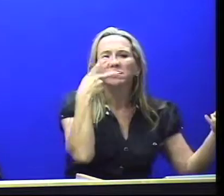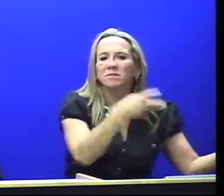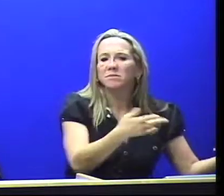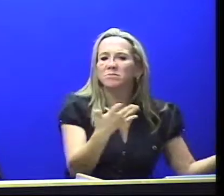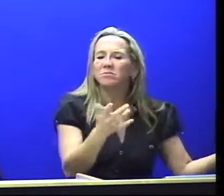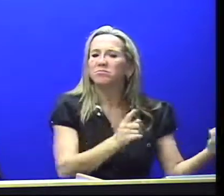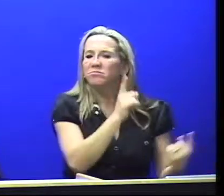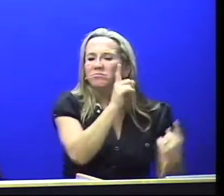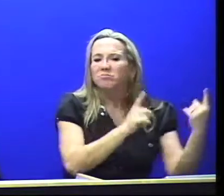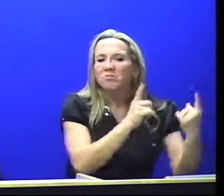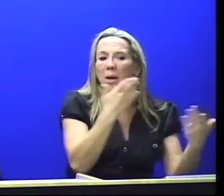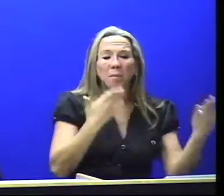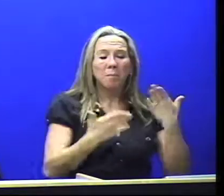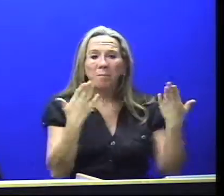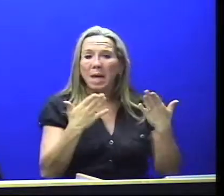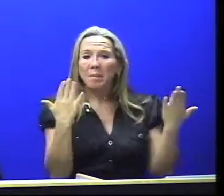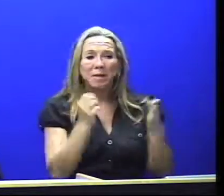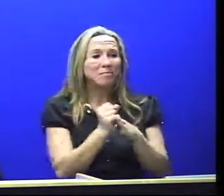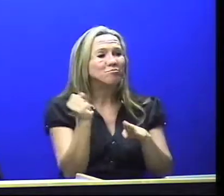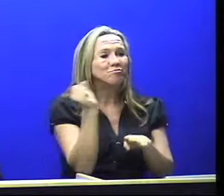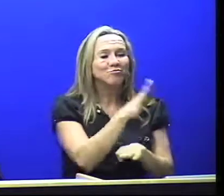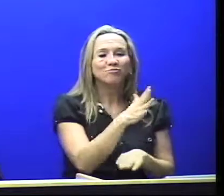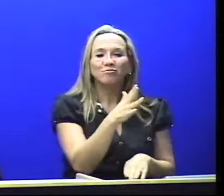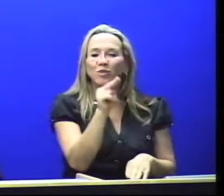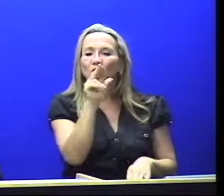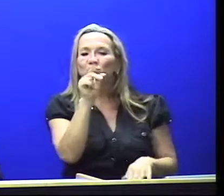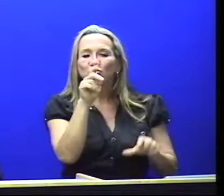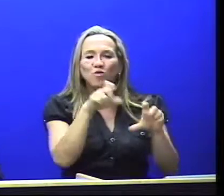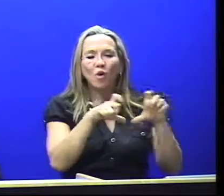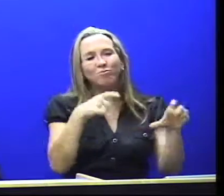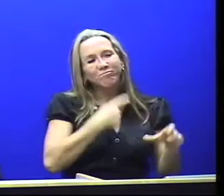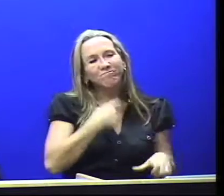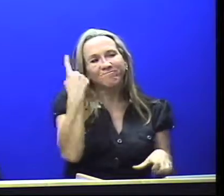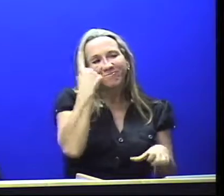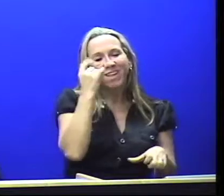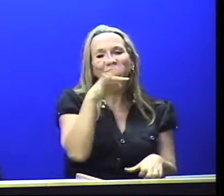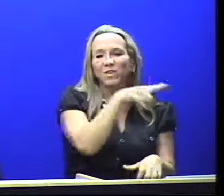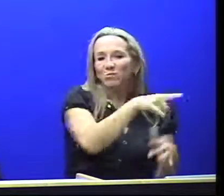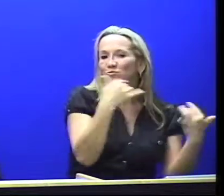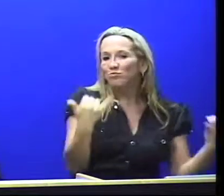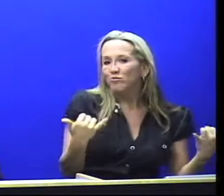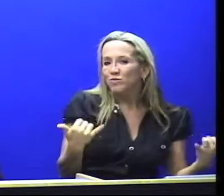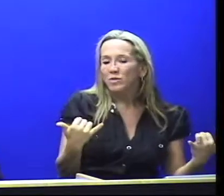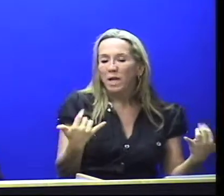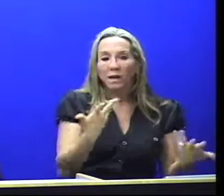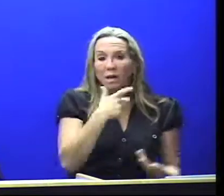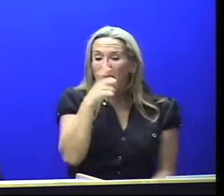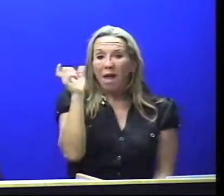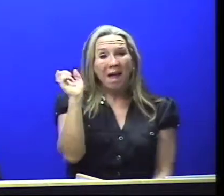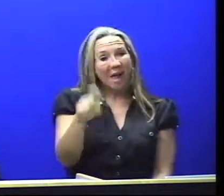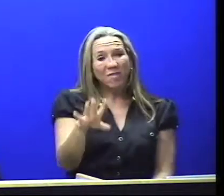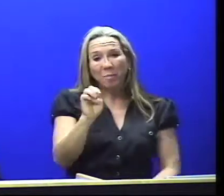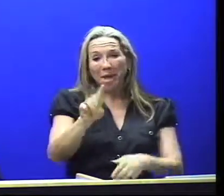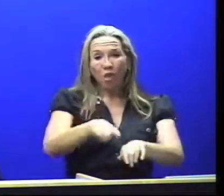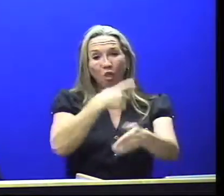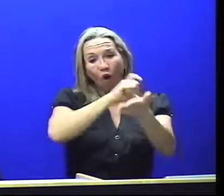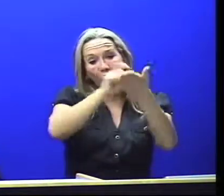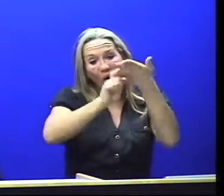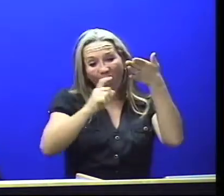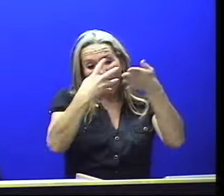them, maybe drop them a note just saying you're thinking about them. It doesn't have to be long